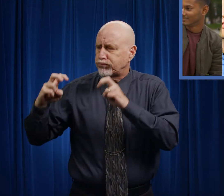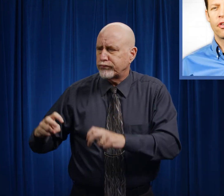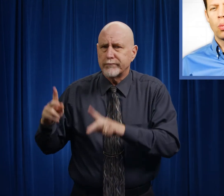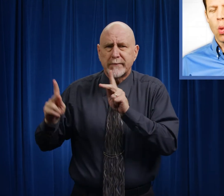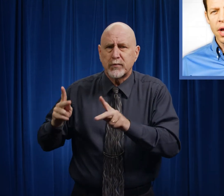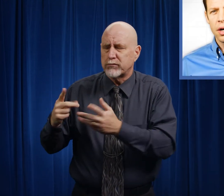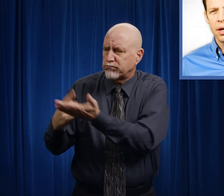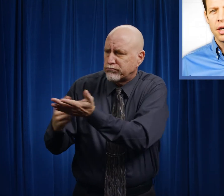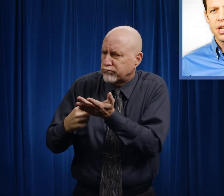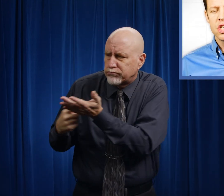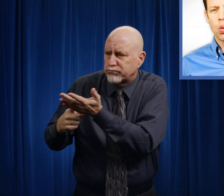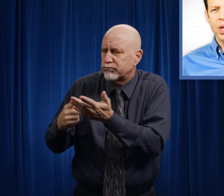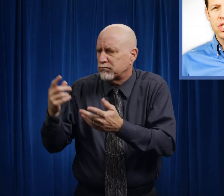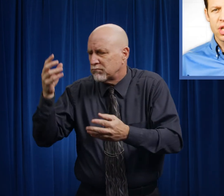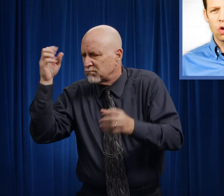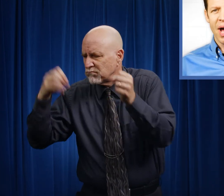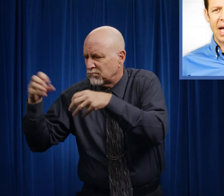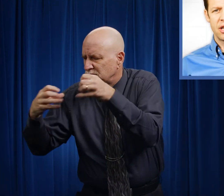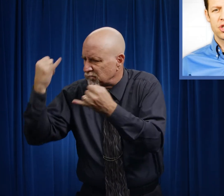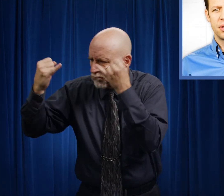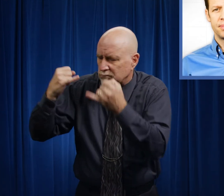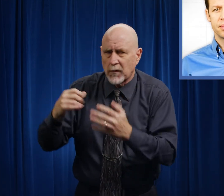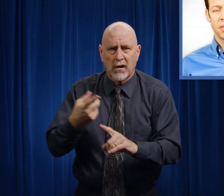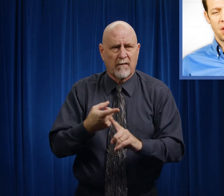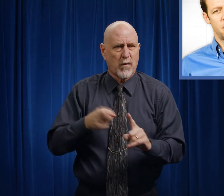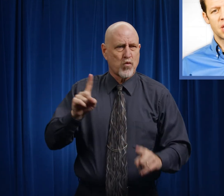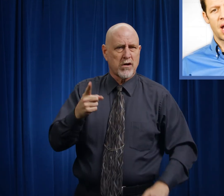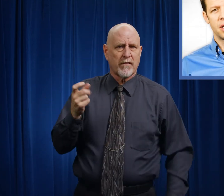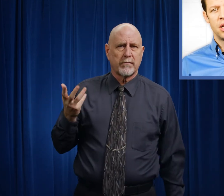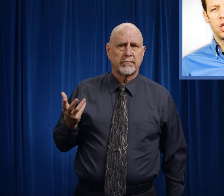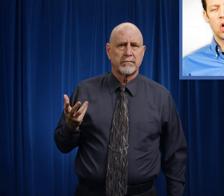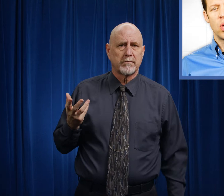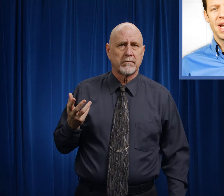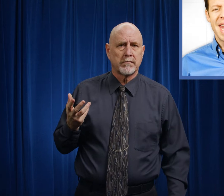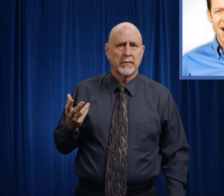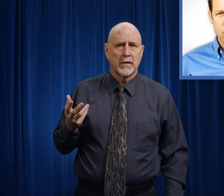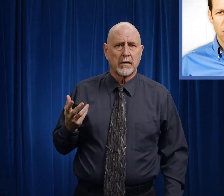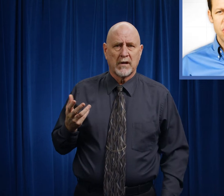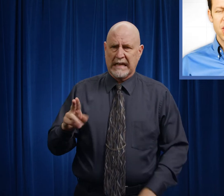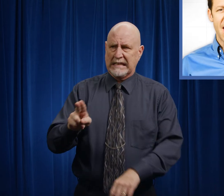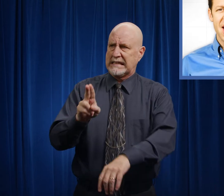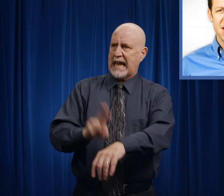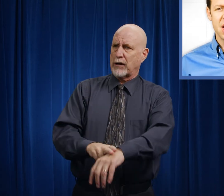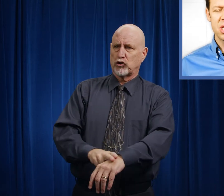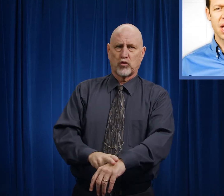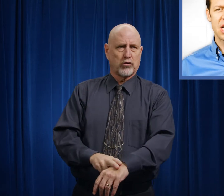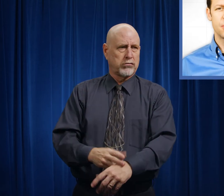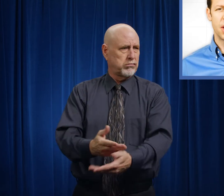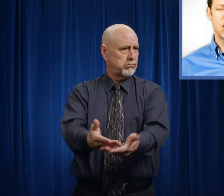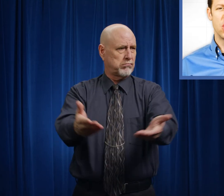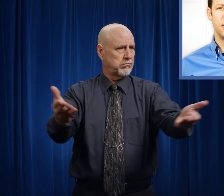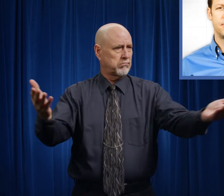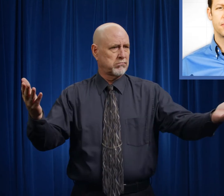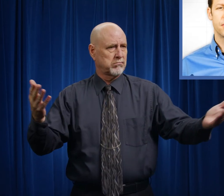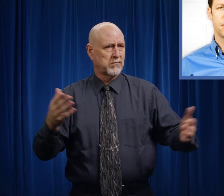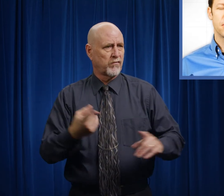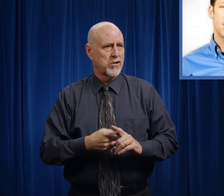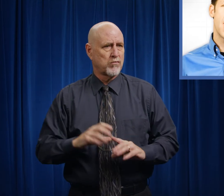basis. From where does reason arise? It's got no naturalistic, atheistic